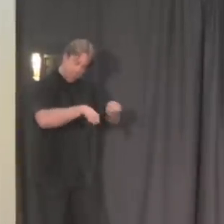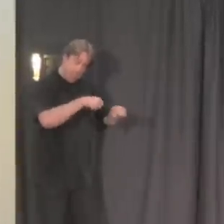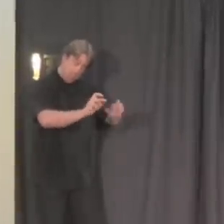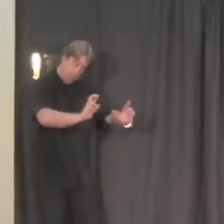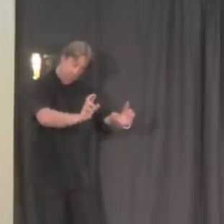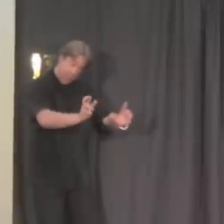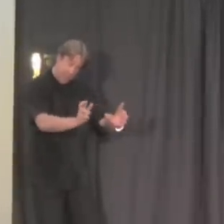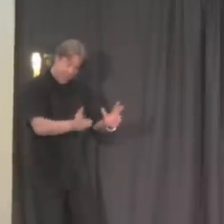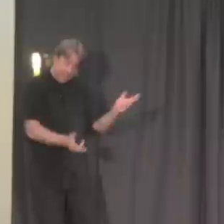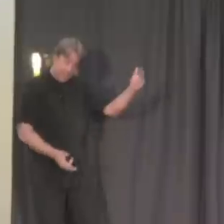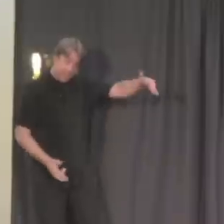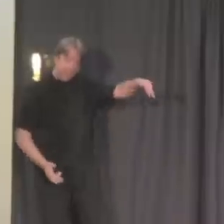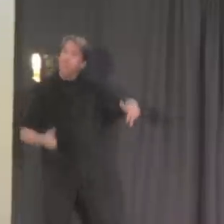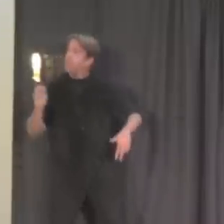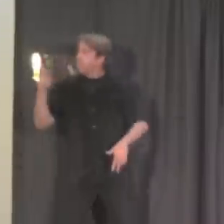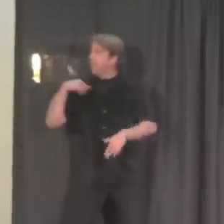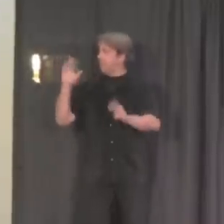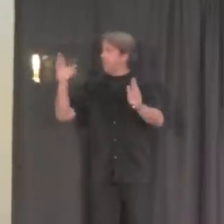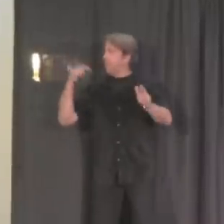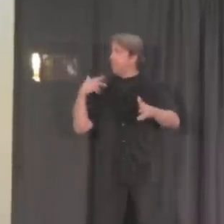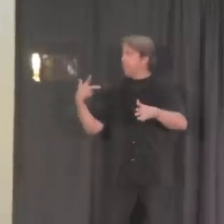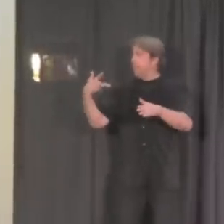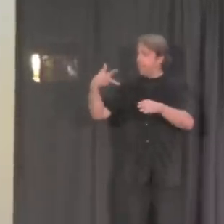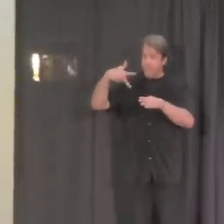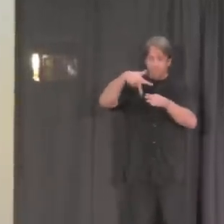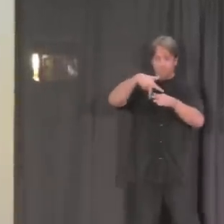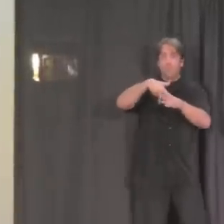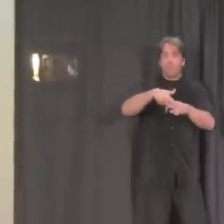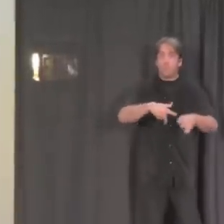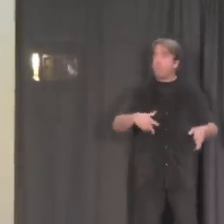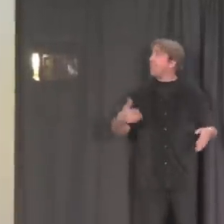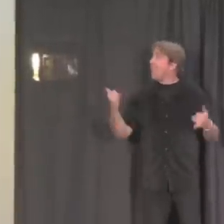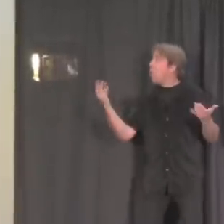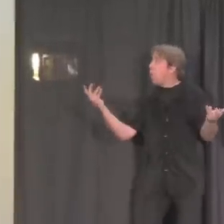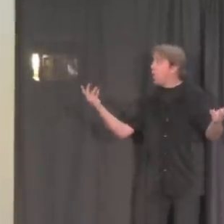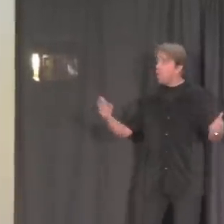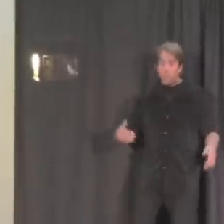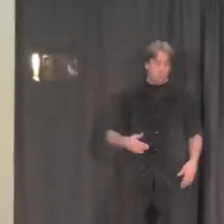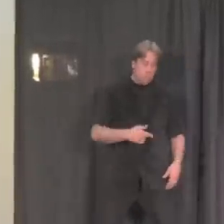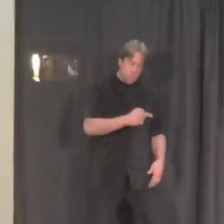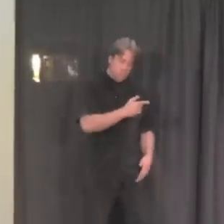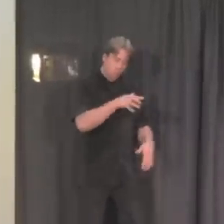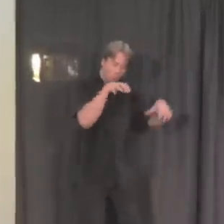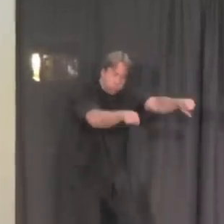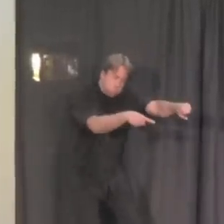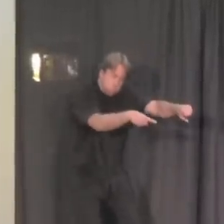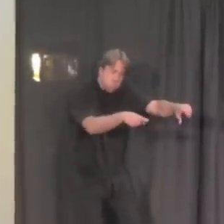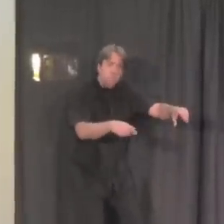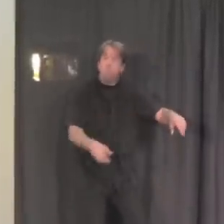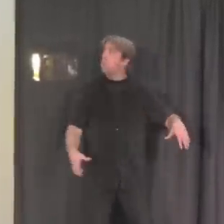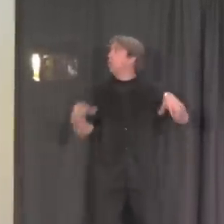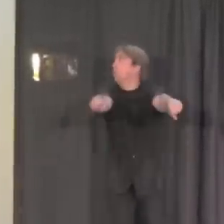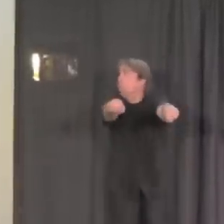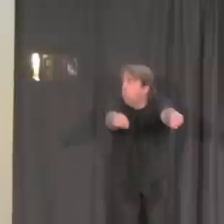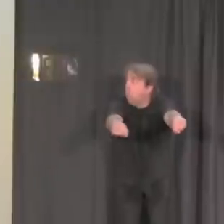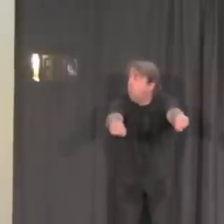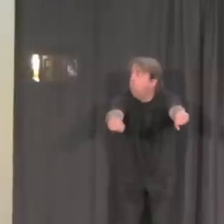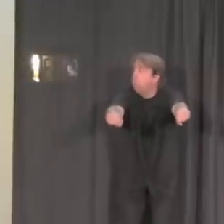Mom, are you going to teach me how to ride a bike? Yes, I'm going to be just like all those other hearing parents. So I got on my bike. What do I do? Hold on. Okay,